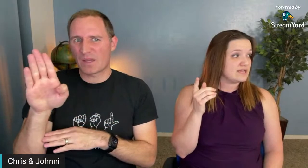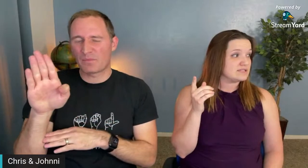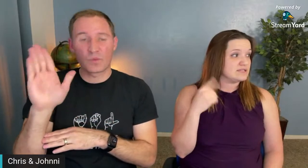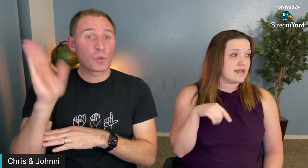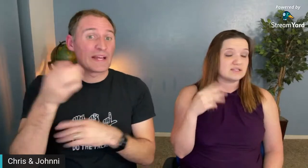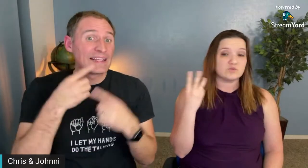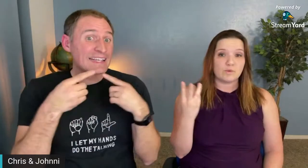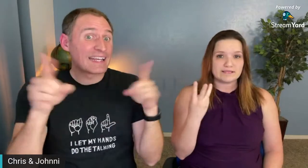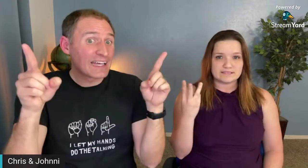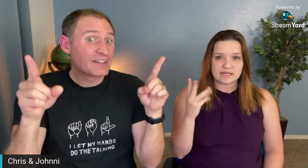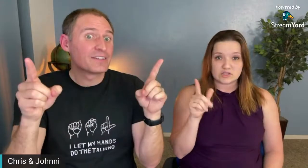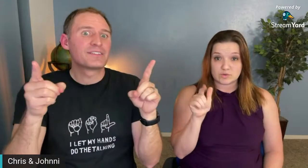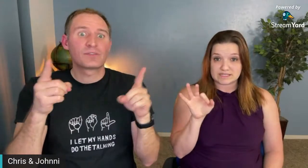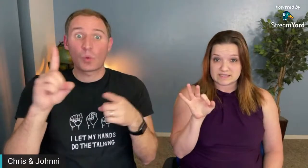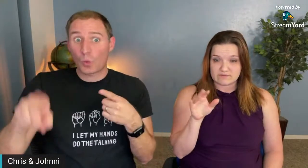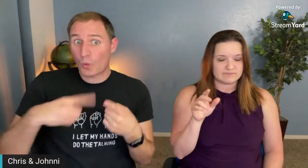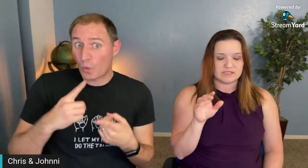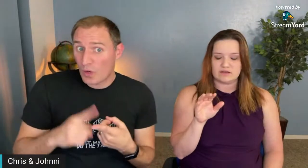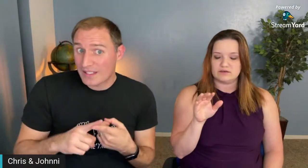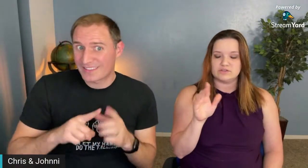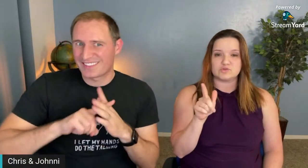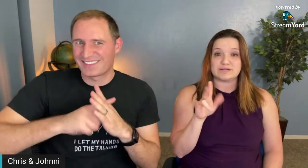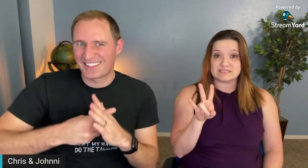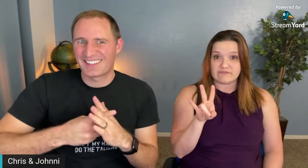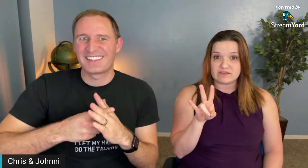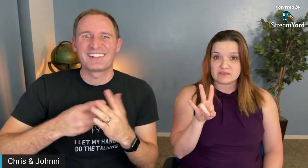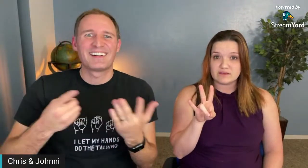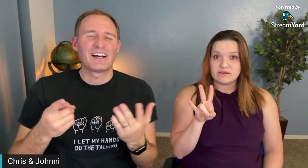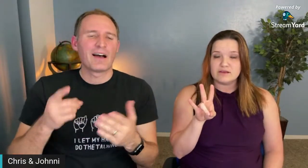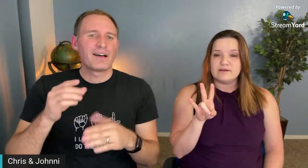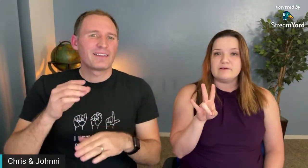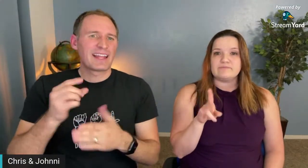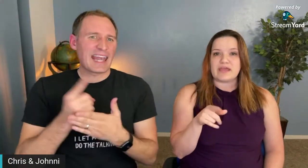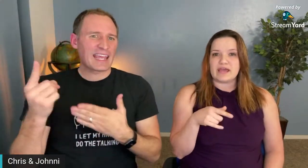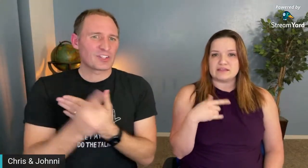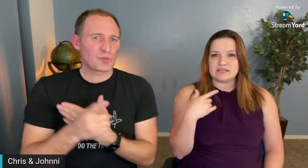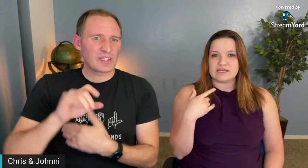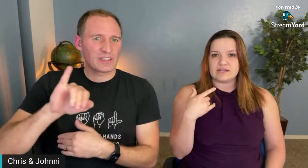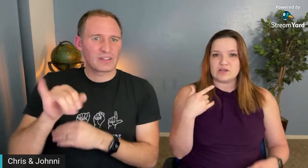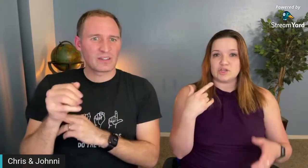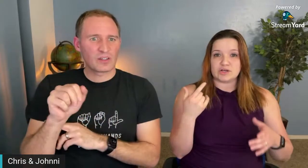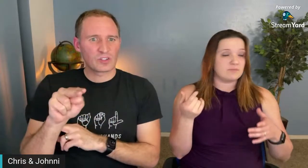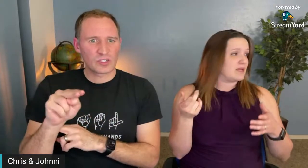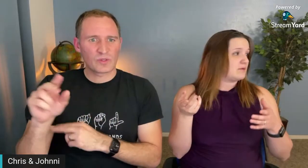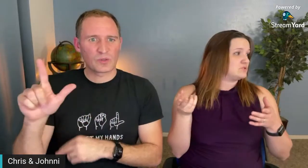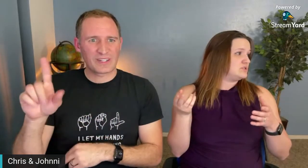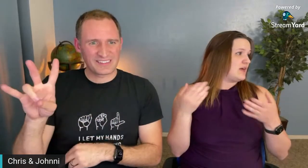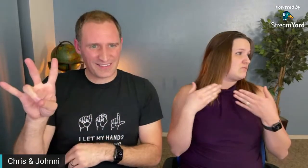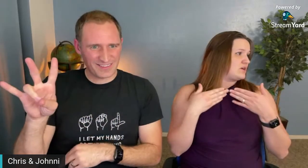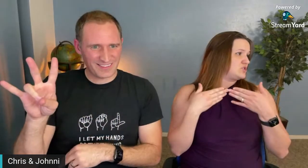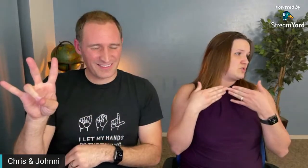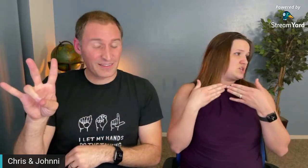date next Wednesday, the 27th. And then you're going to be that registration